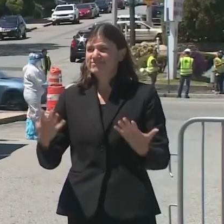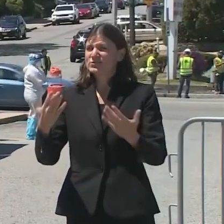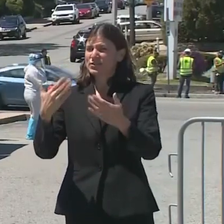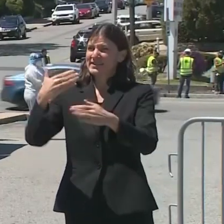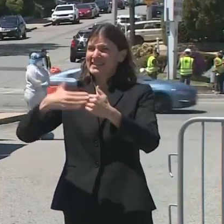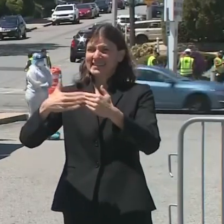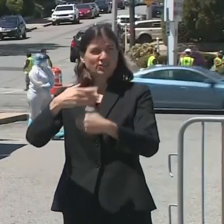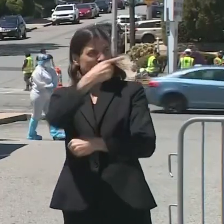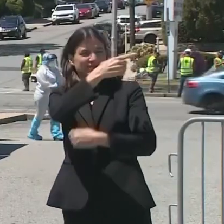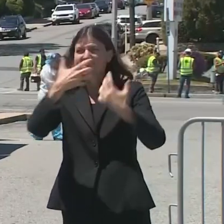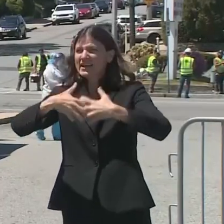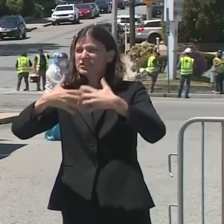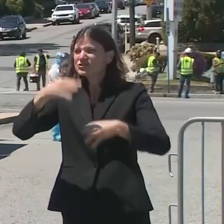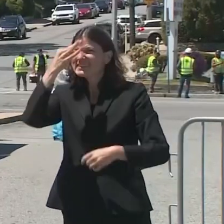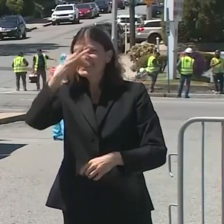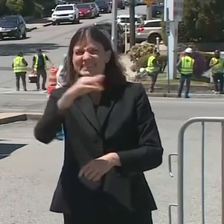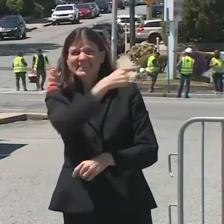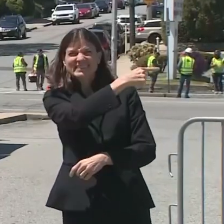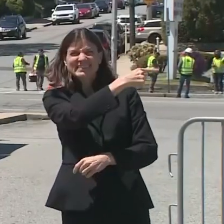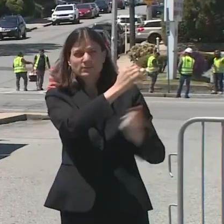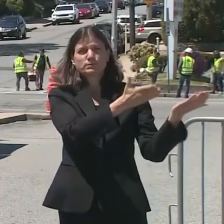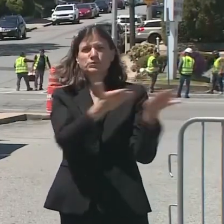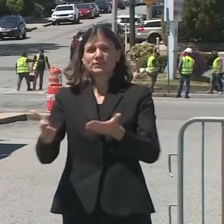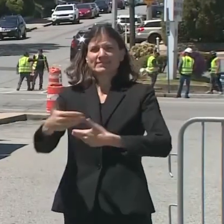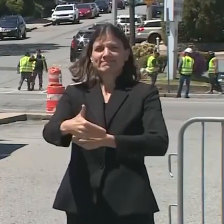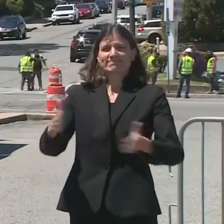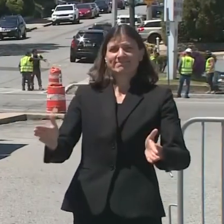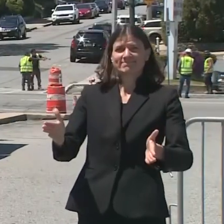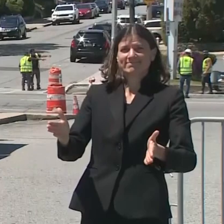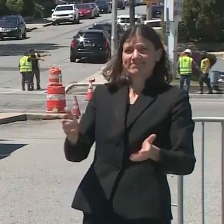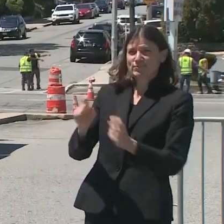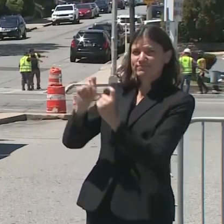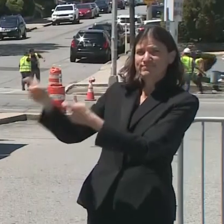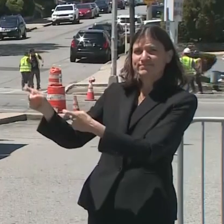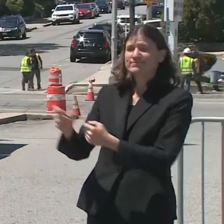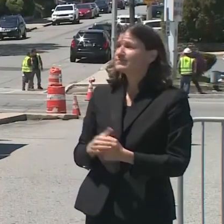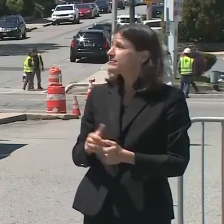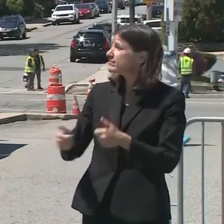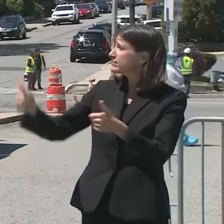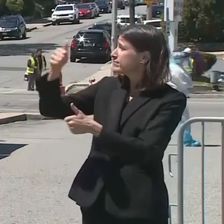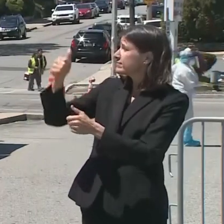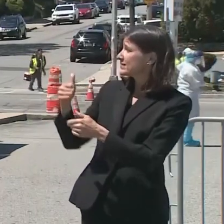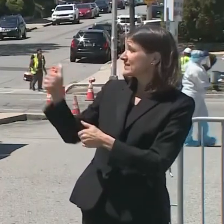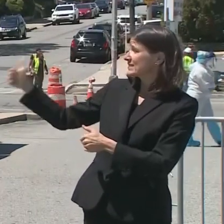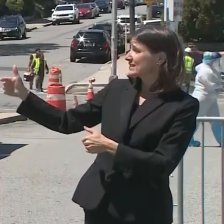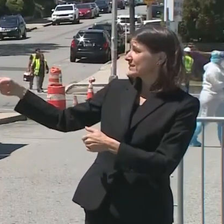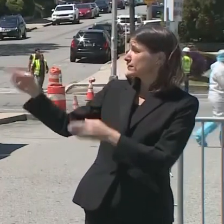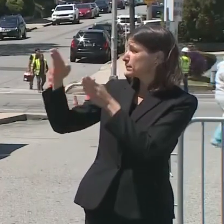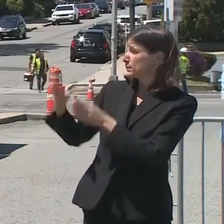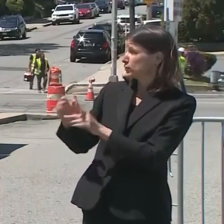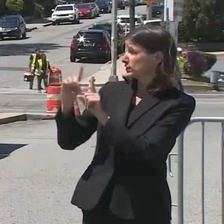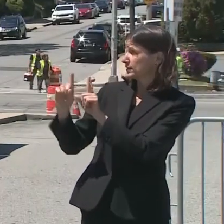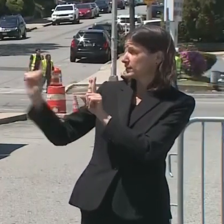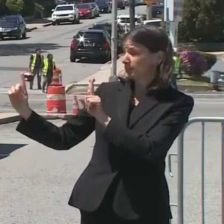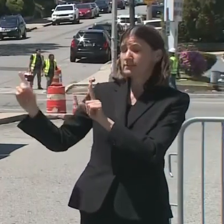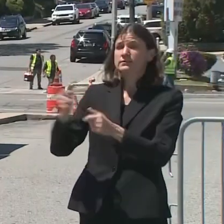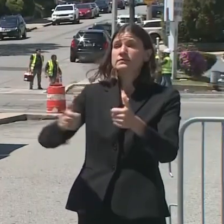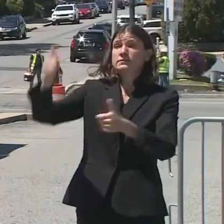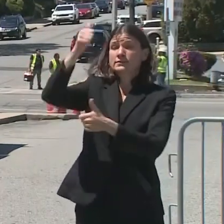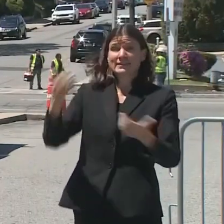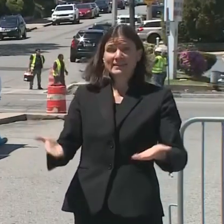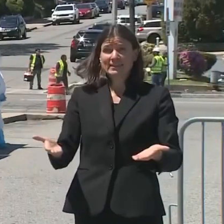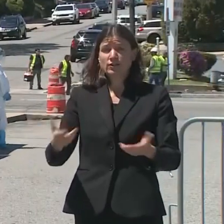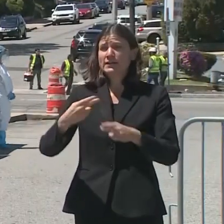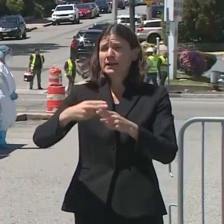Street Treatment and Resources, known as STAR, for the work that they're doing to deal with COVID-19, and in addition, their nationally